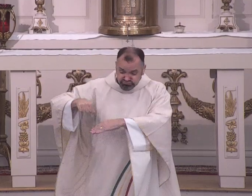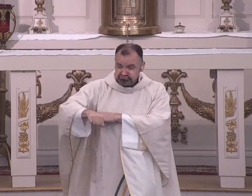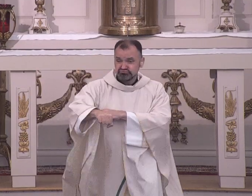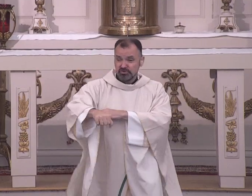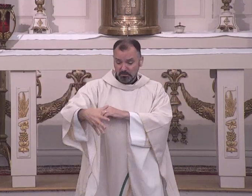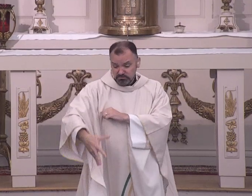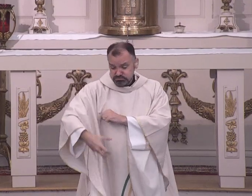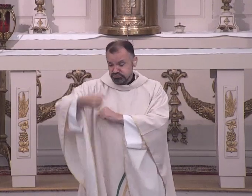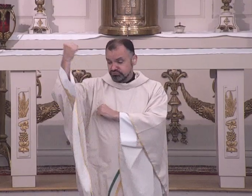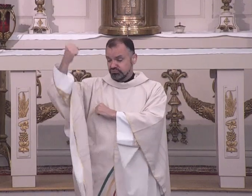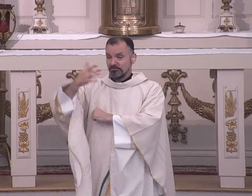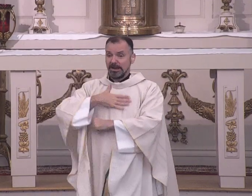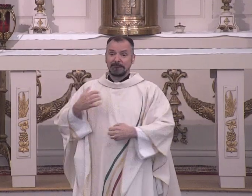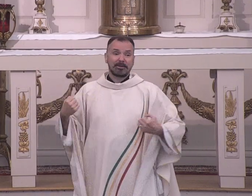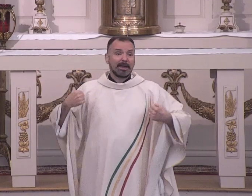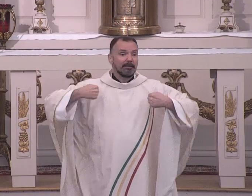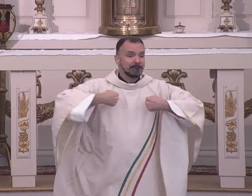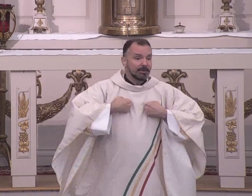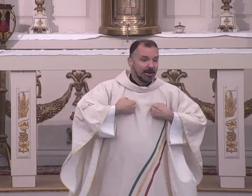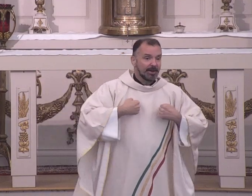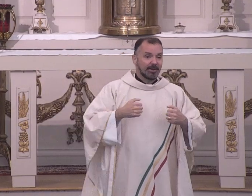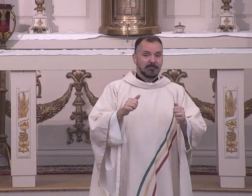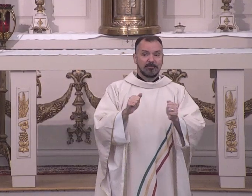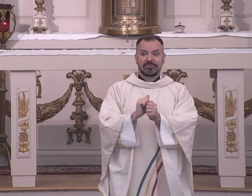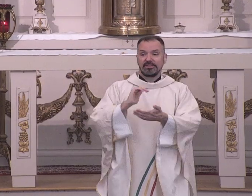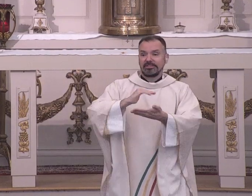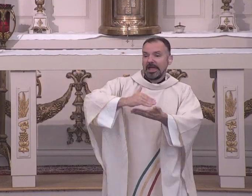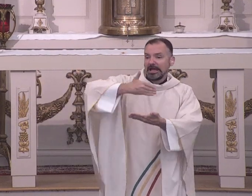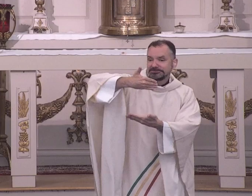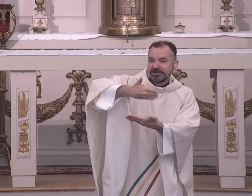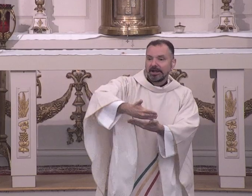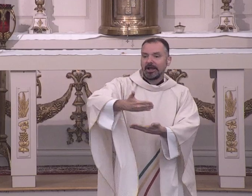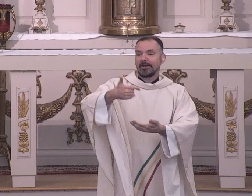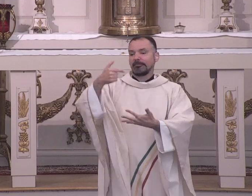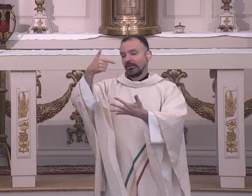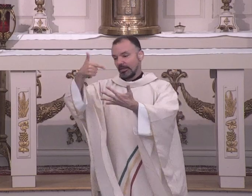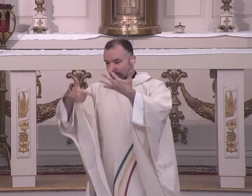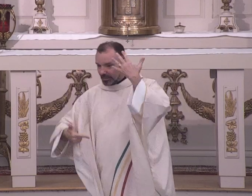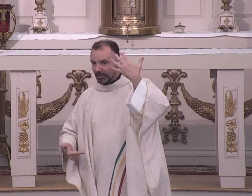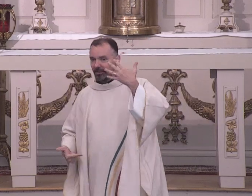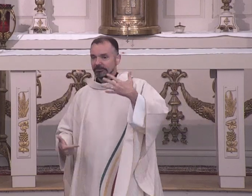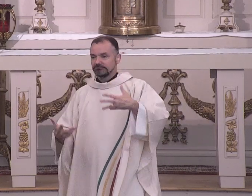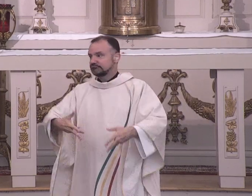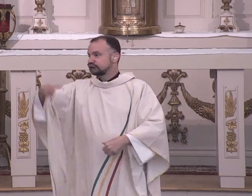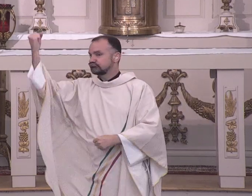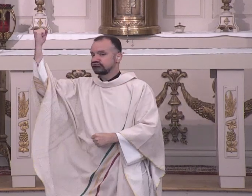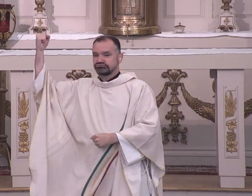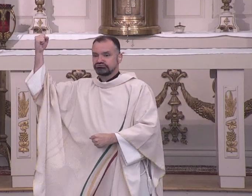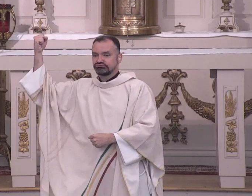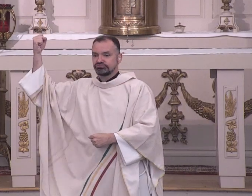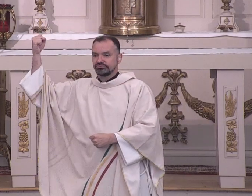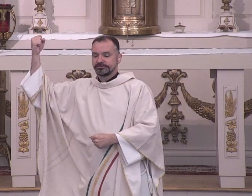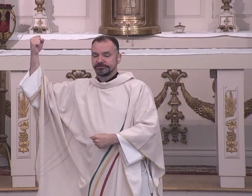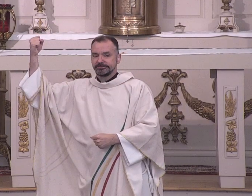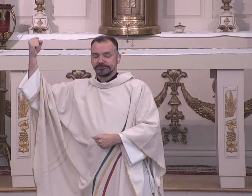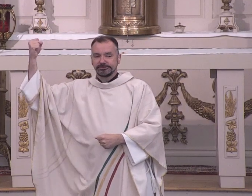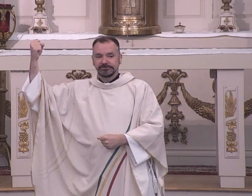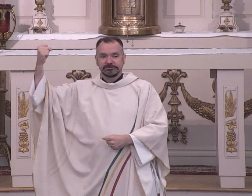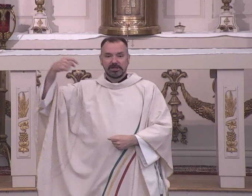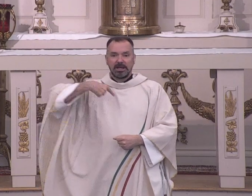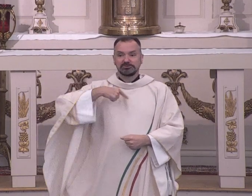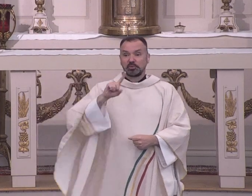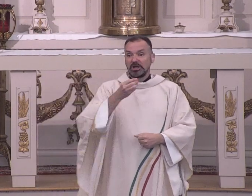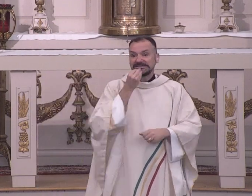broke into my car, they smashed the window, and they stole my backpack that had my laptop in it and other things.